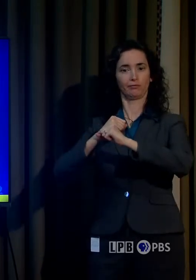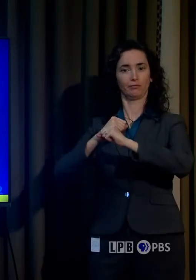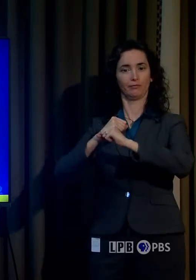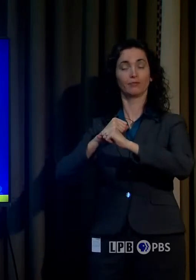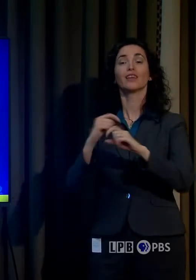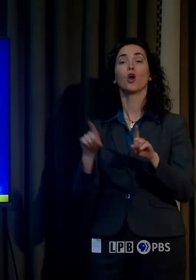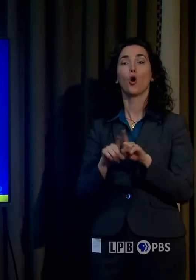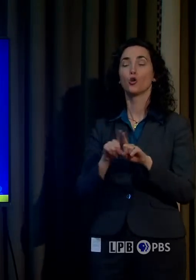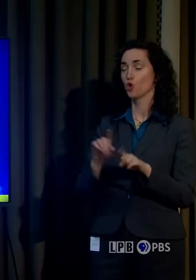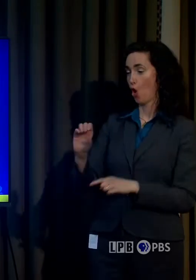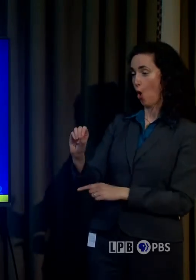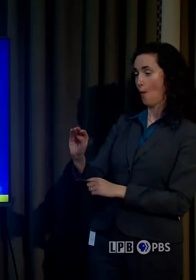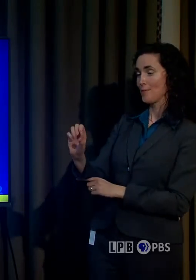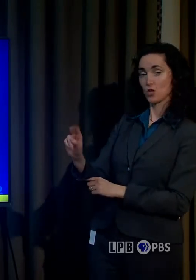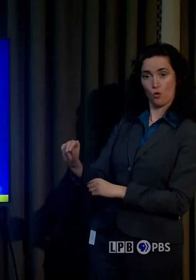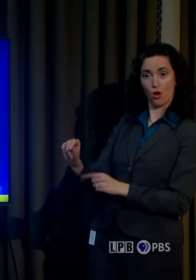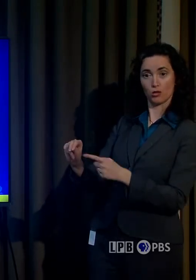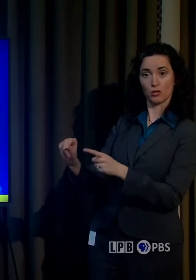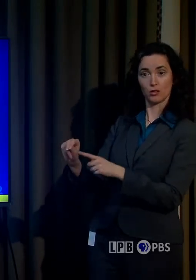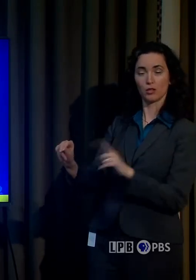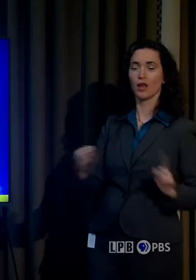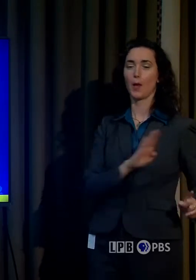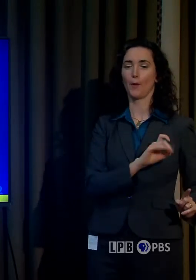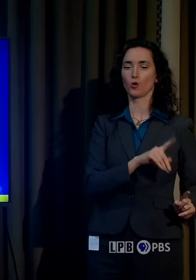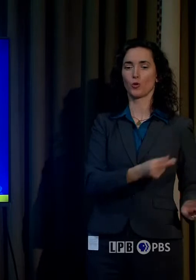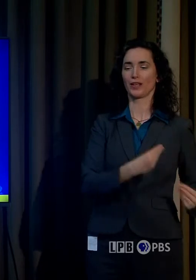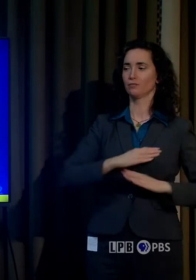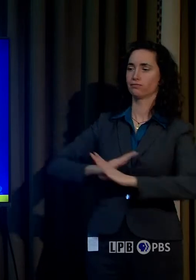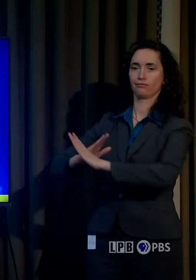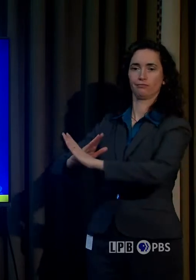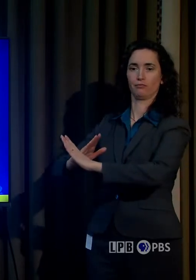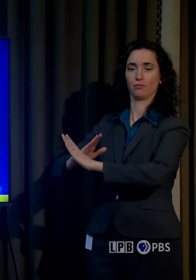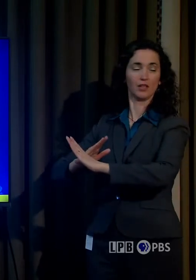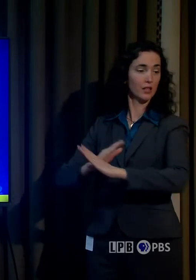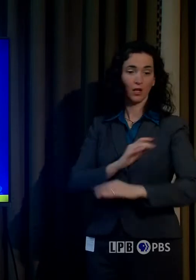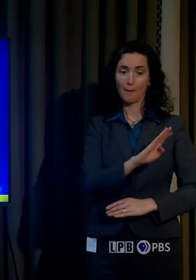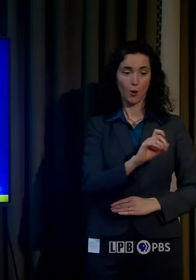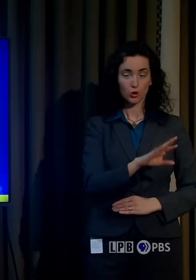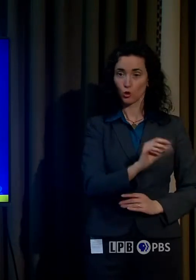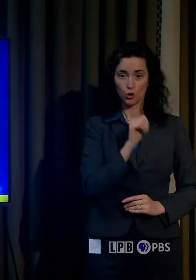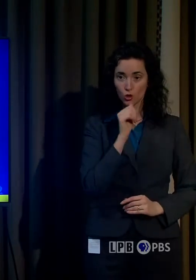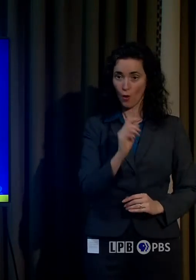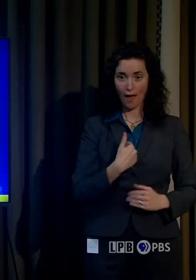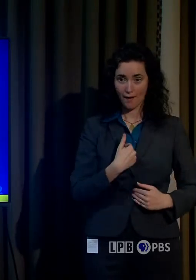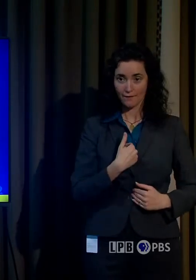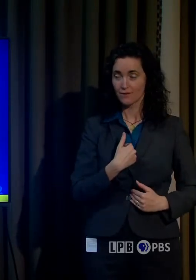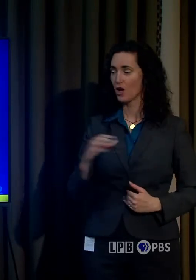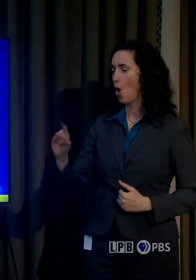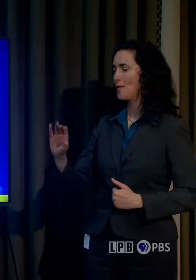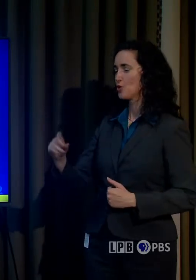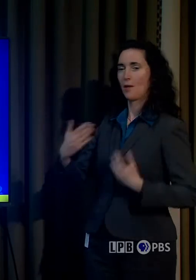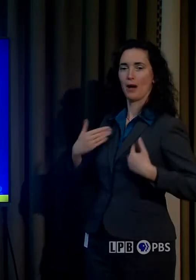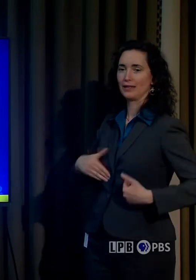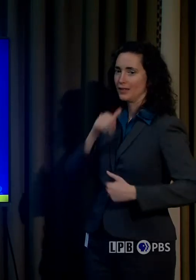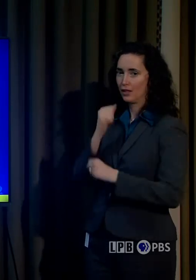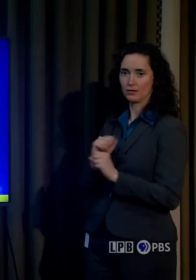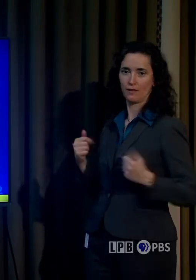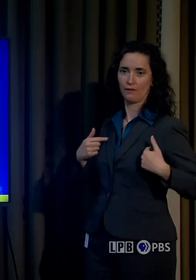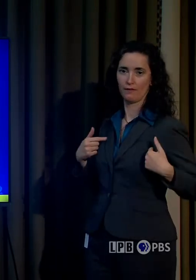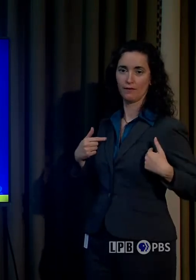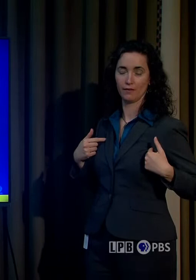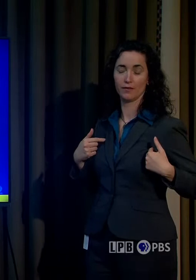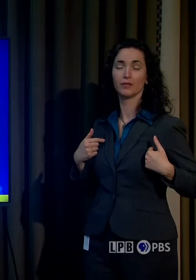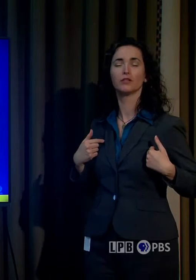Omicron more effectively. You really do need a booster to have adequate protection against Omicron. What the studies have shown essentially